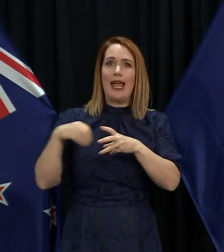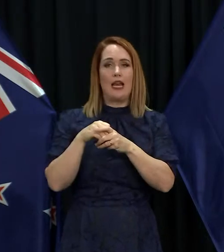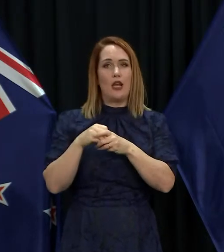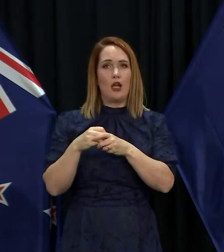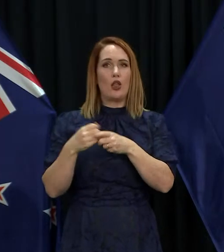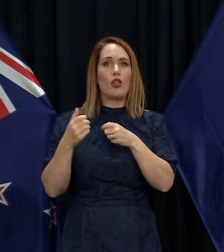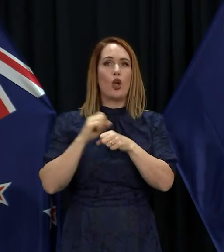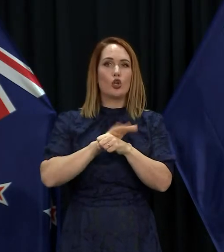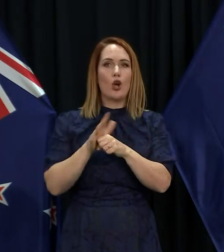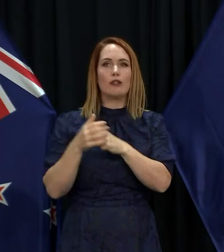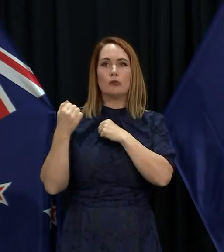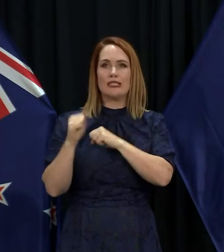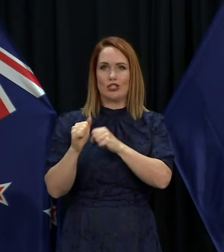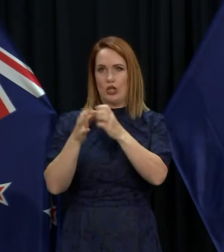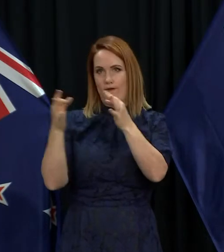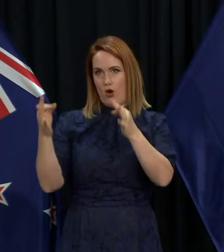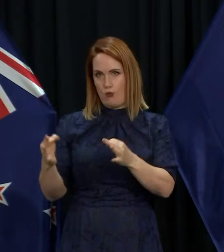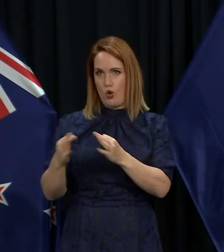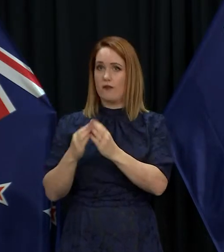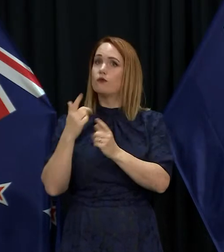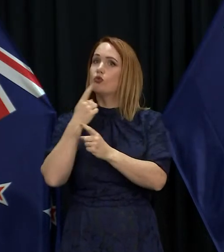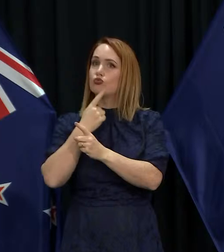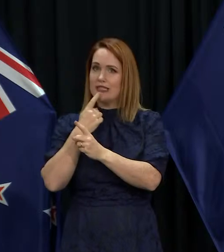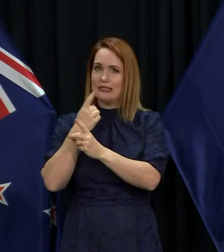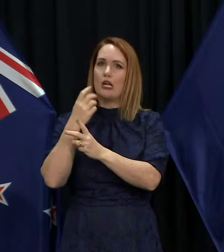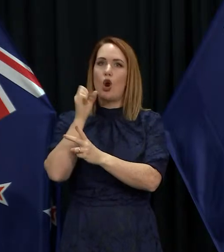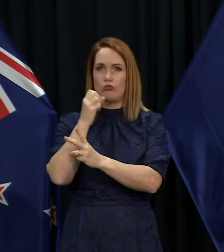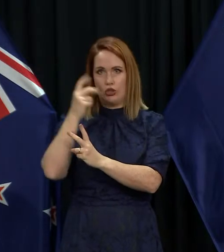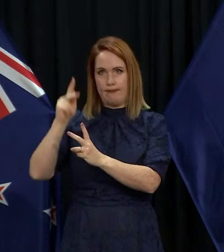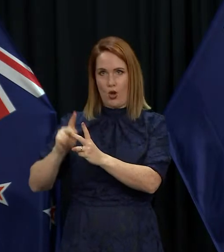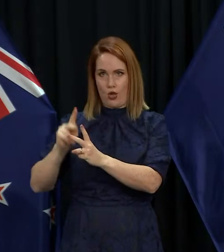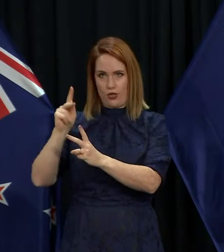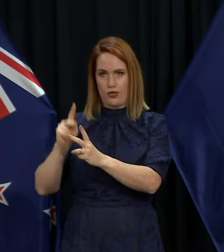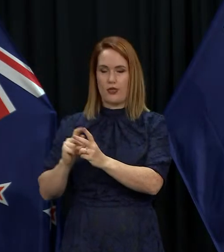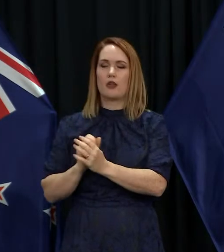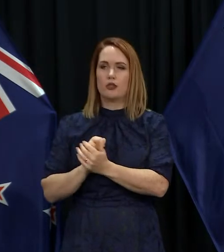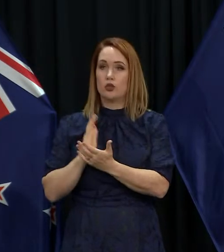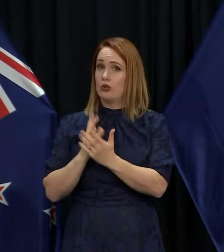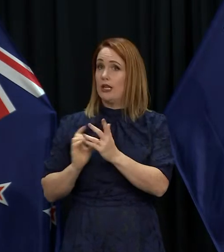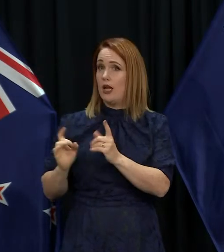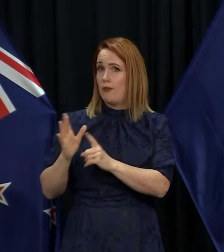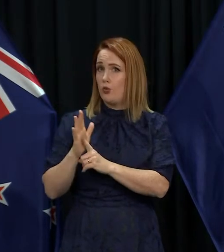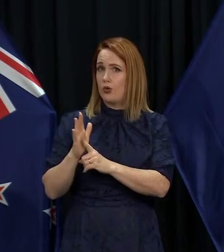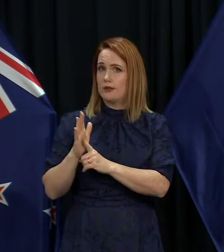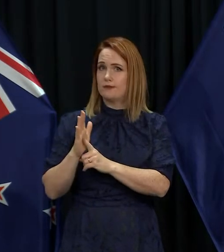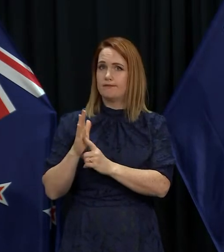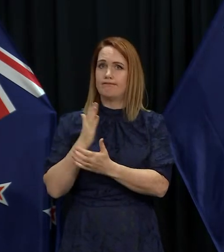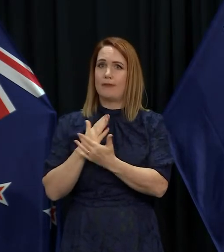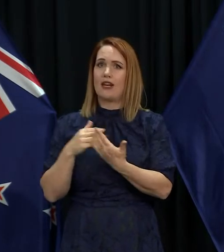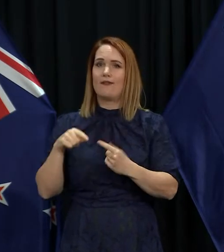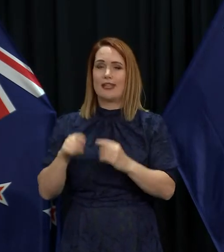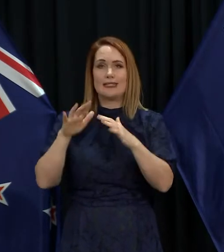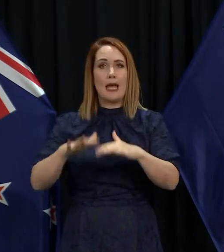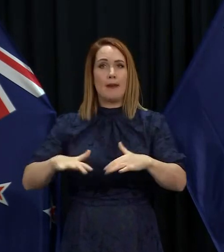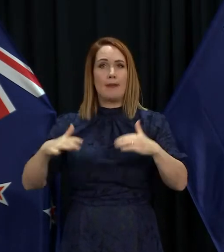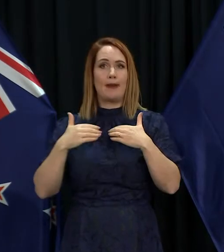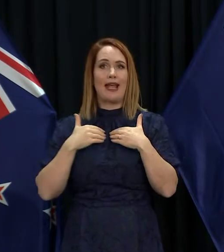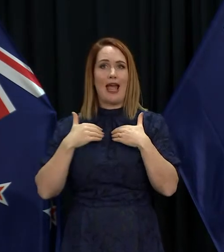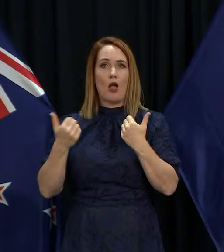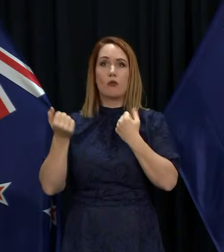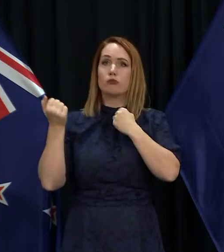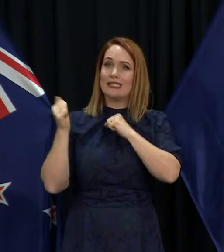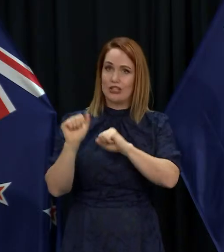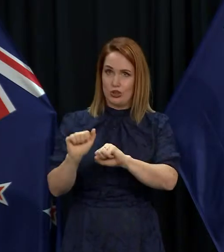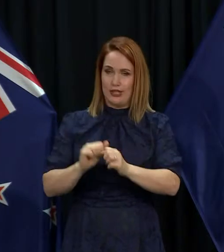in both red and orange, and that is a really critical aspect of the overall public health and population